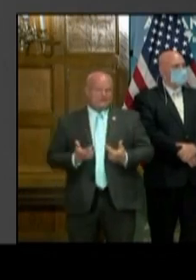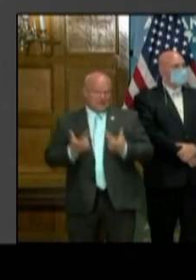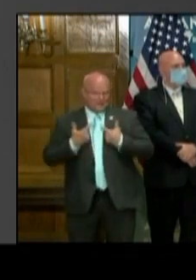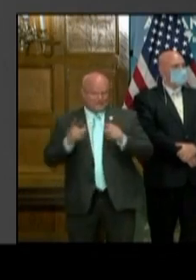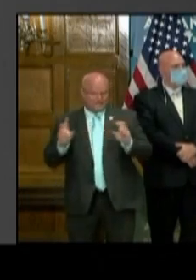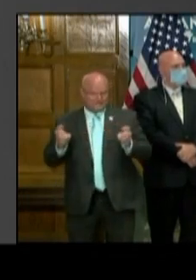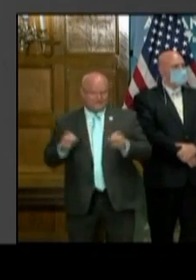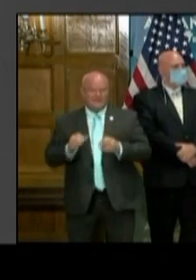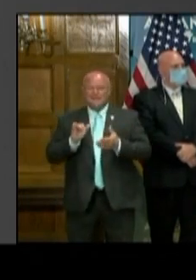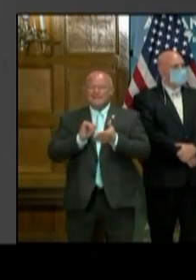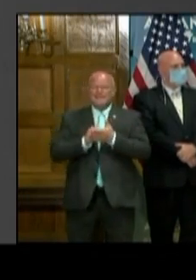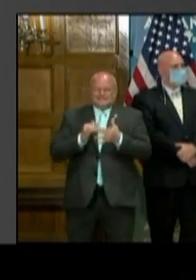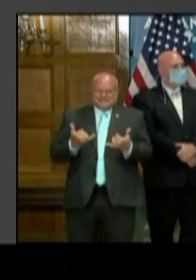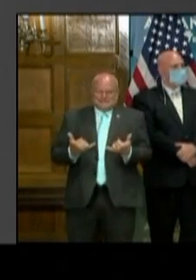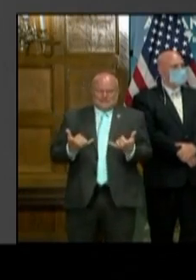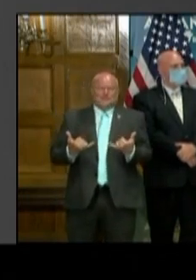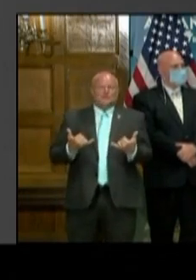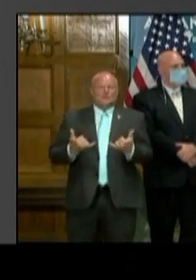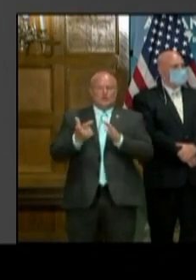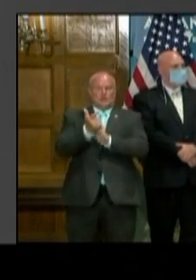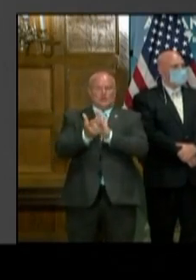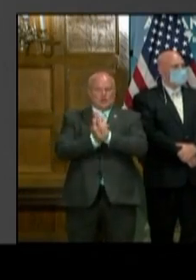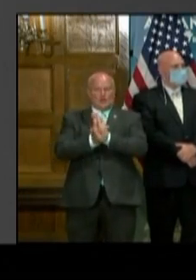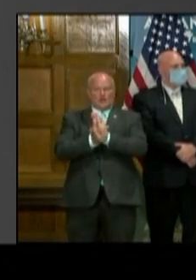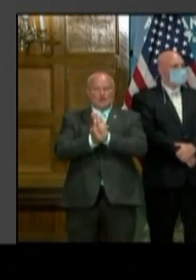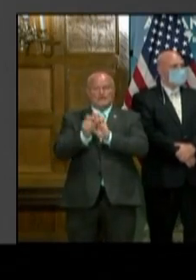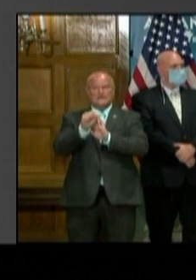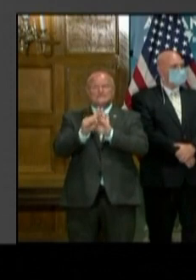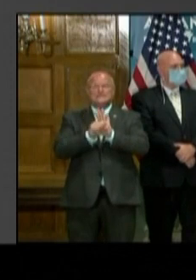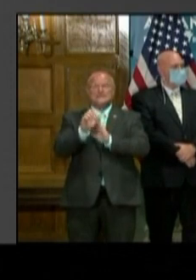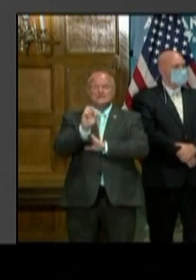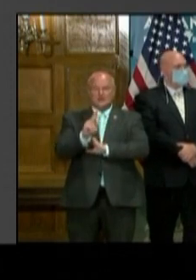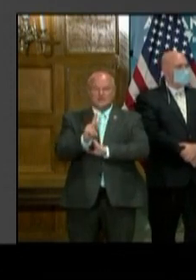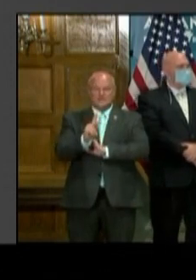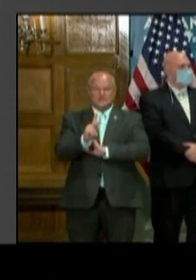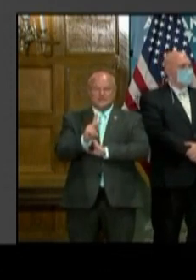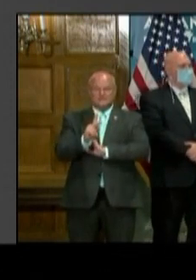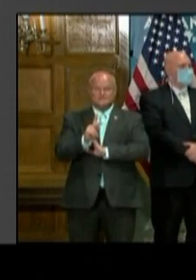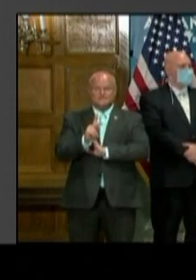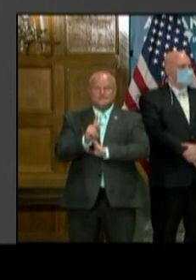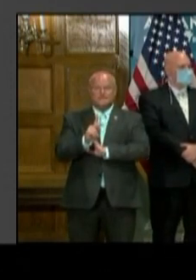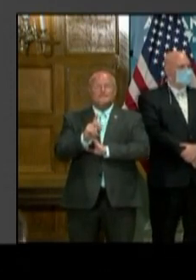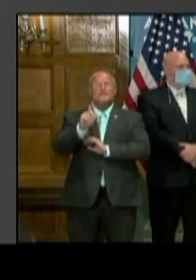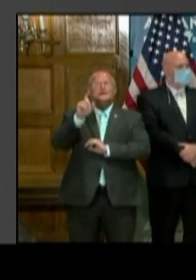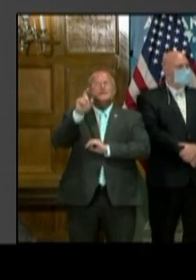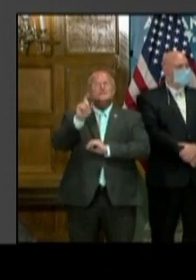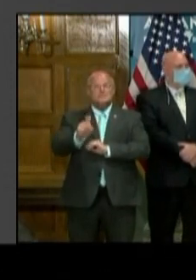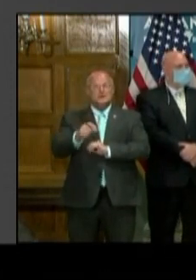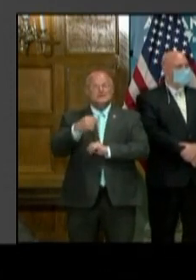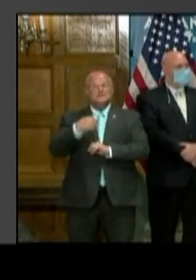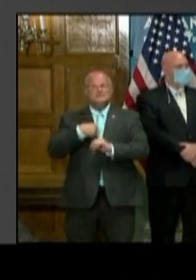life. That's just the current law in the state of Arkansas. There does have to be a